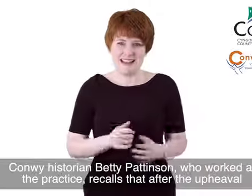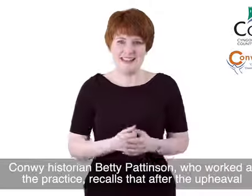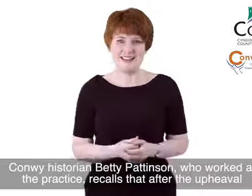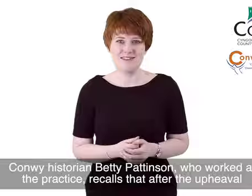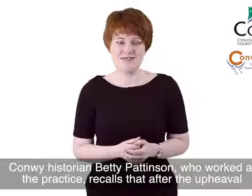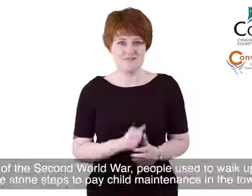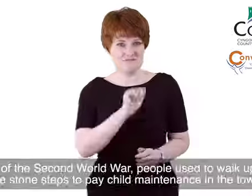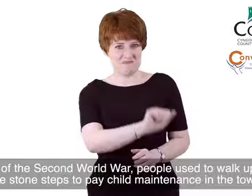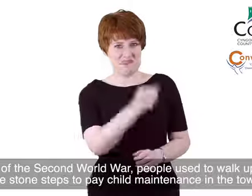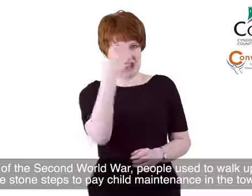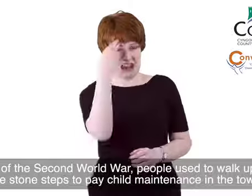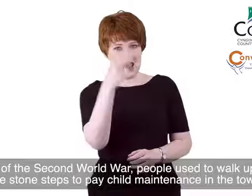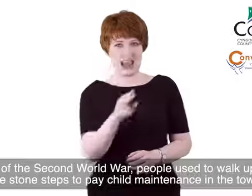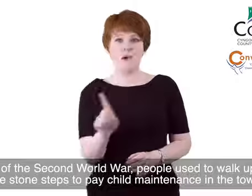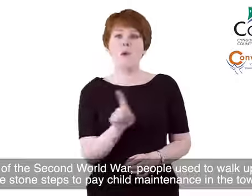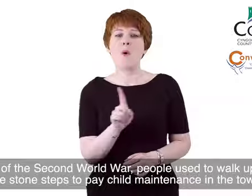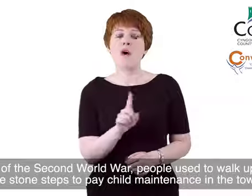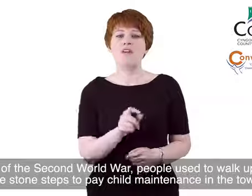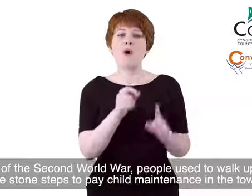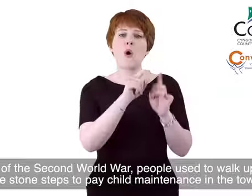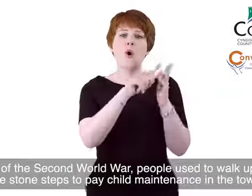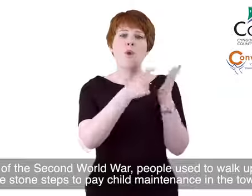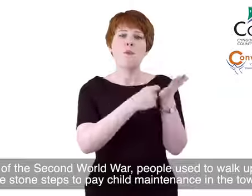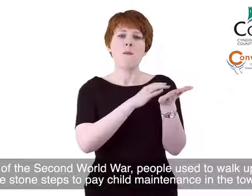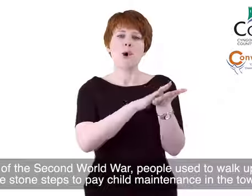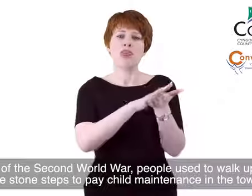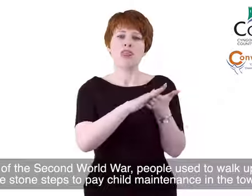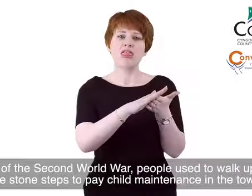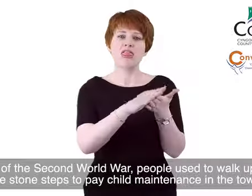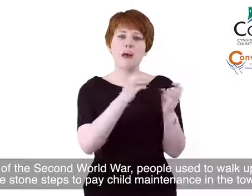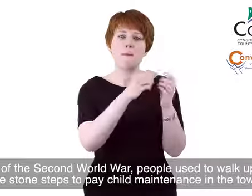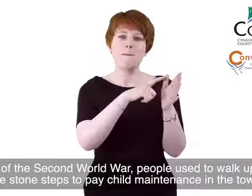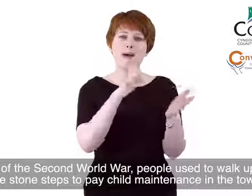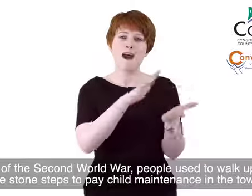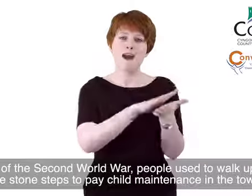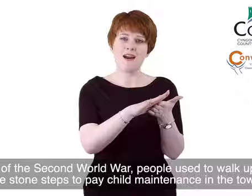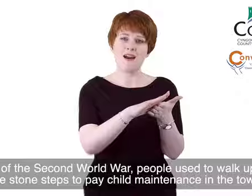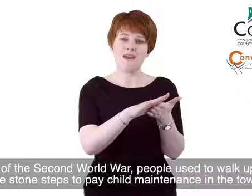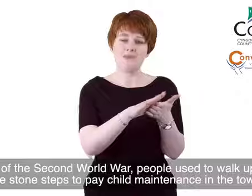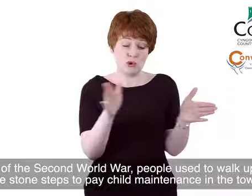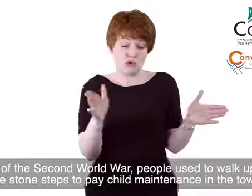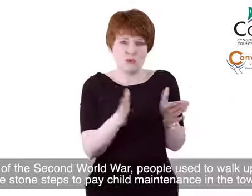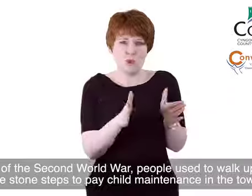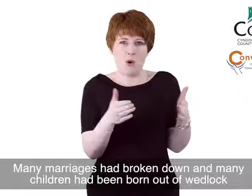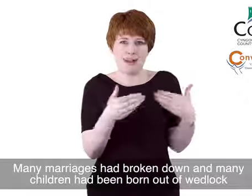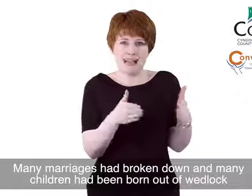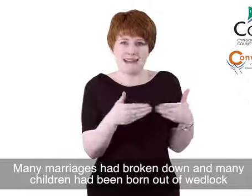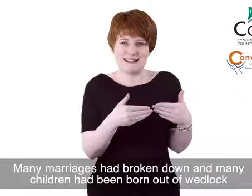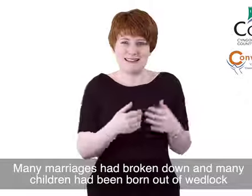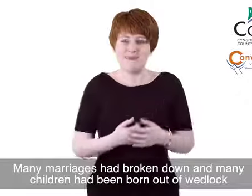of the Second World War, people used to walk up the stone steps to pay child maintenance in the tower. Many marriages had